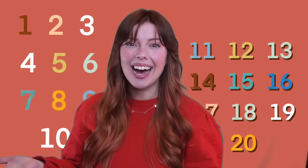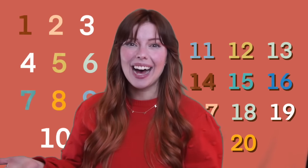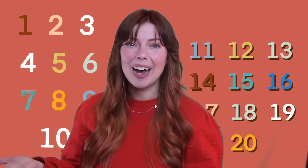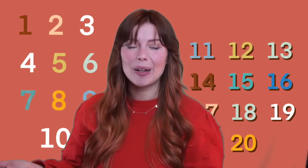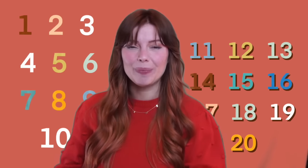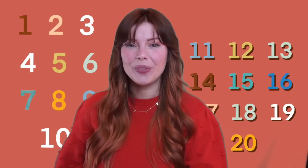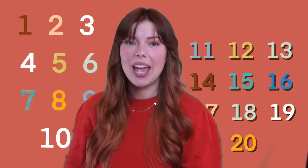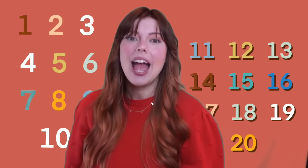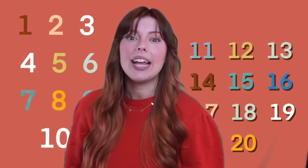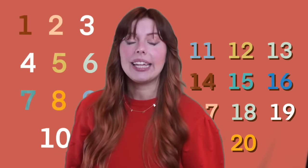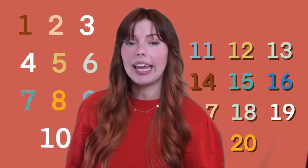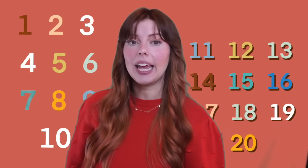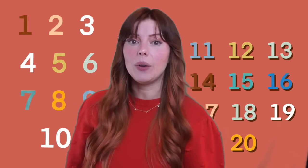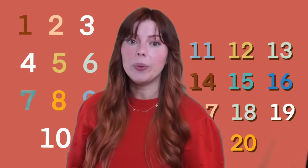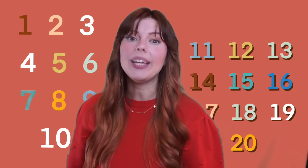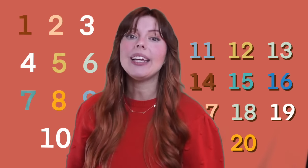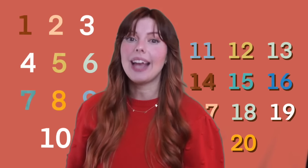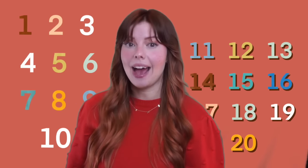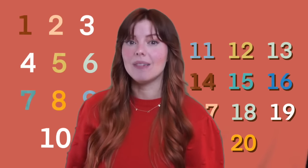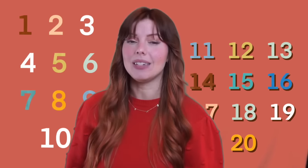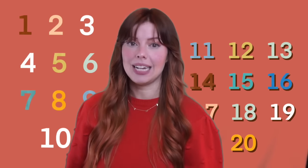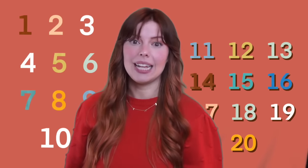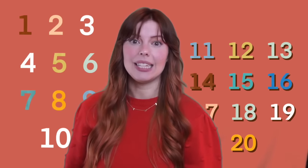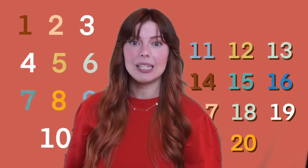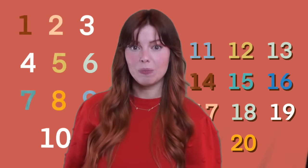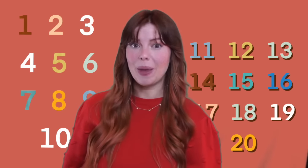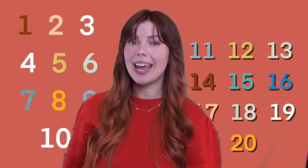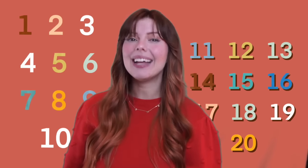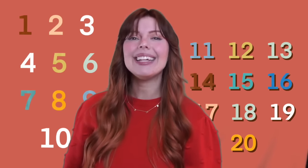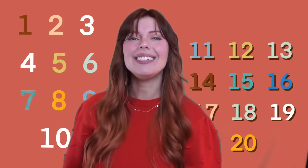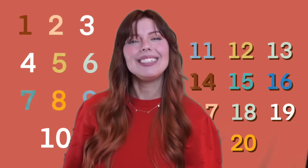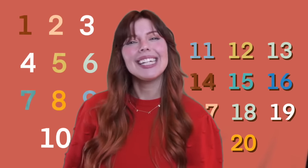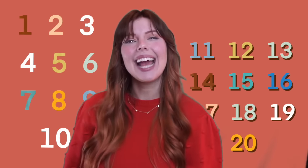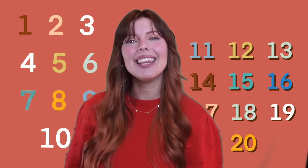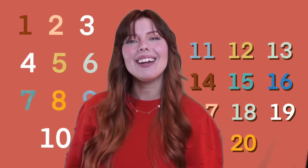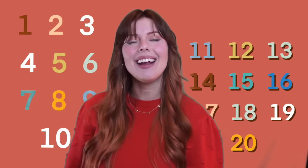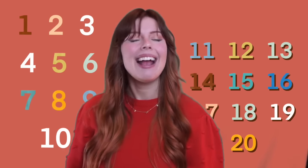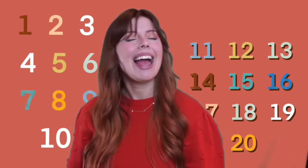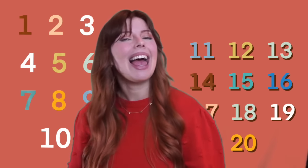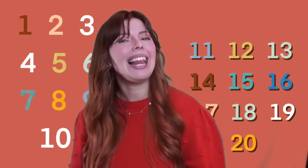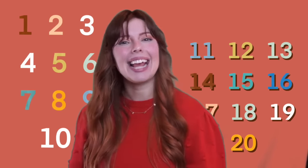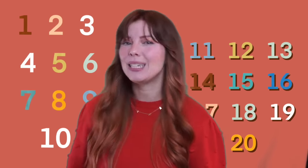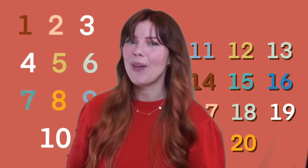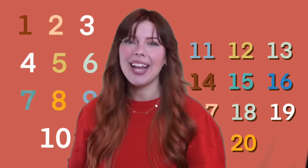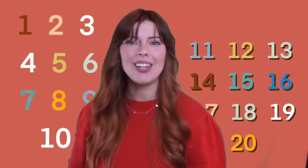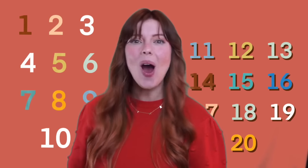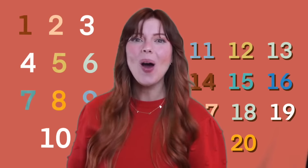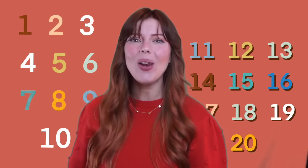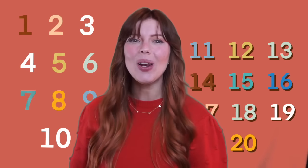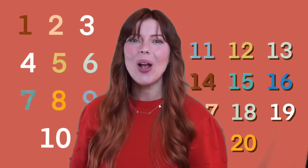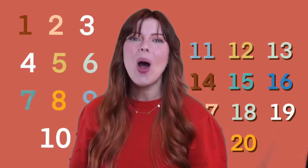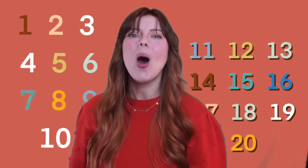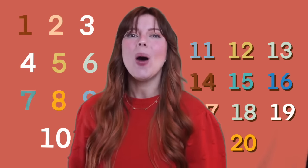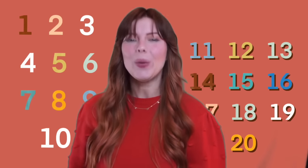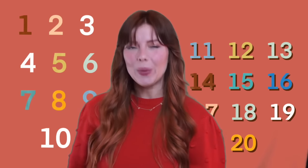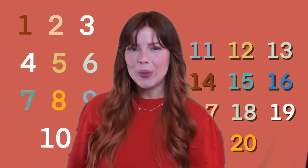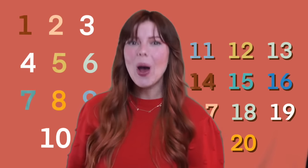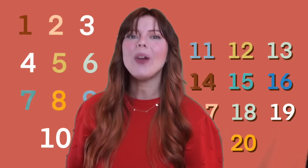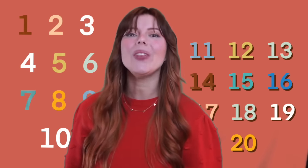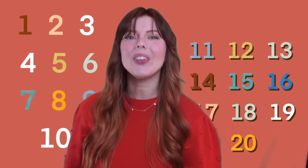job! Can we count in Spanish together? El español. Uno,